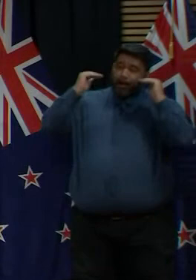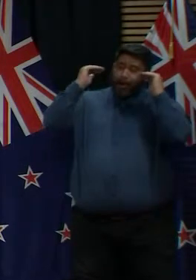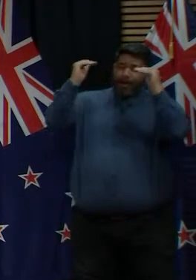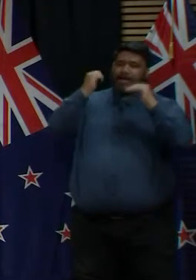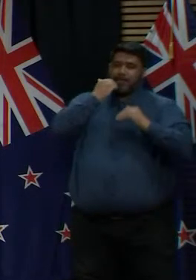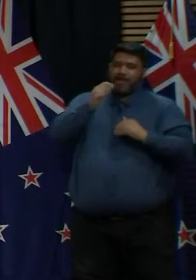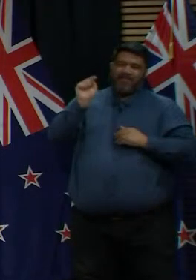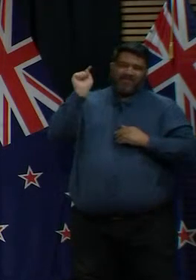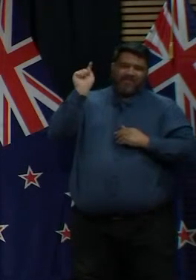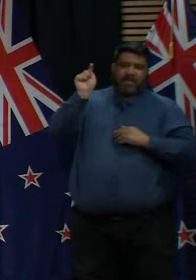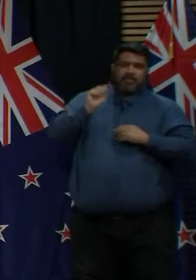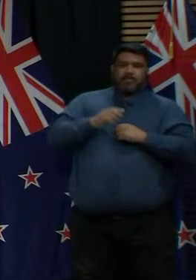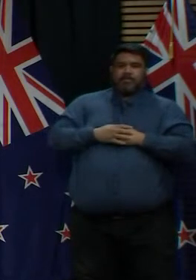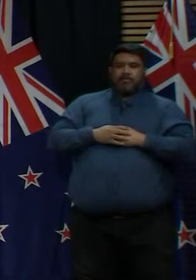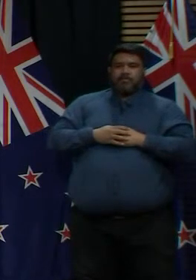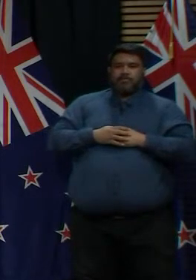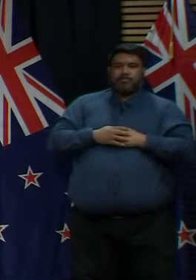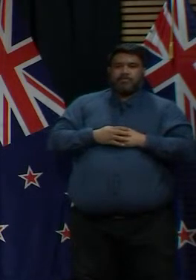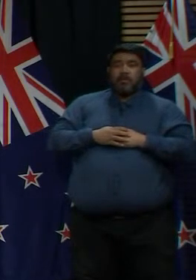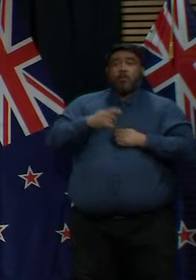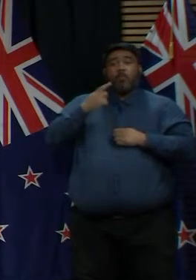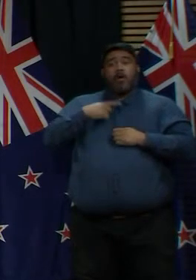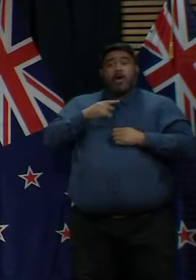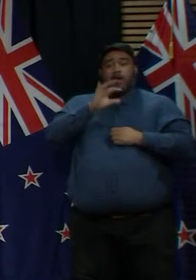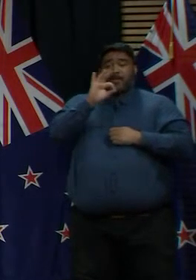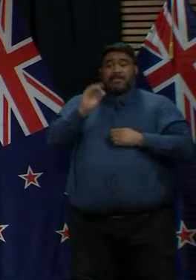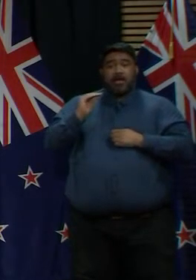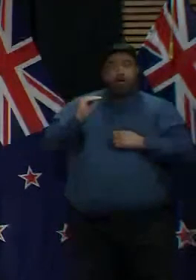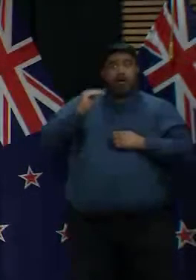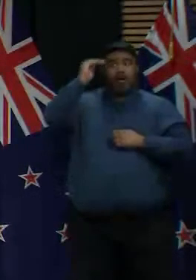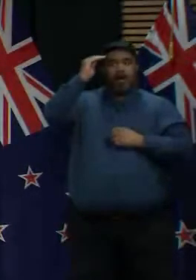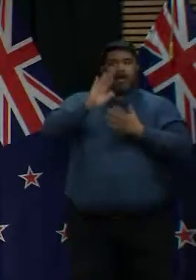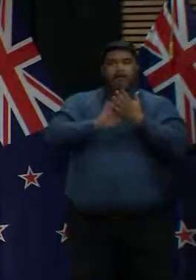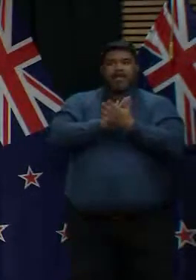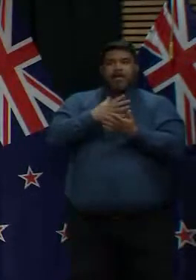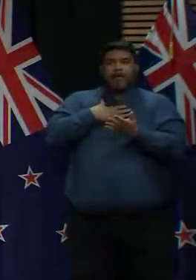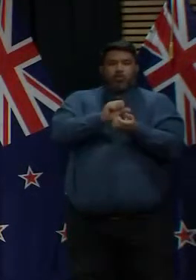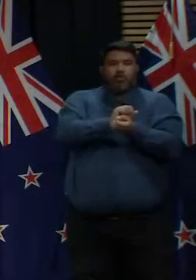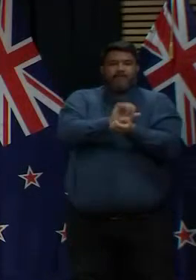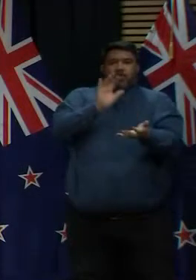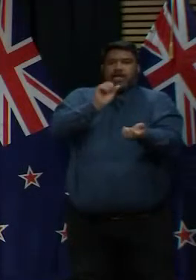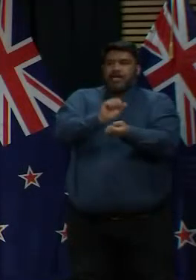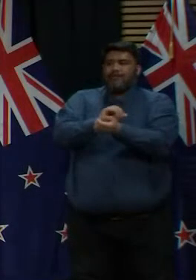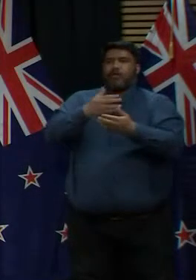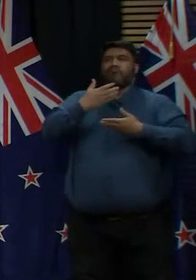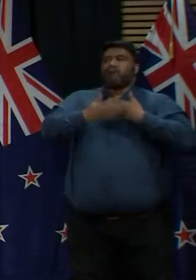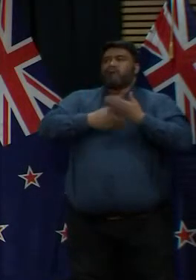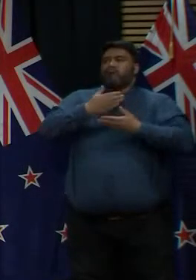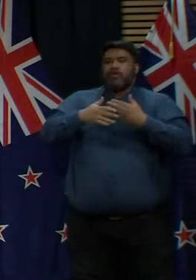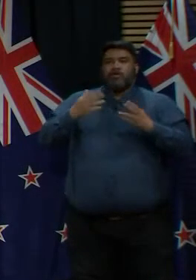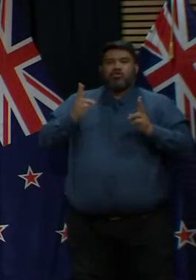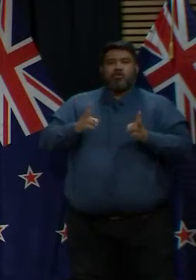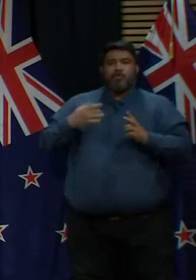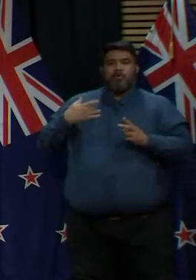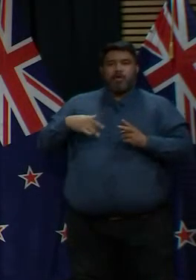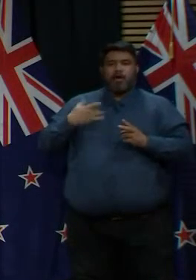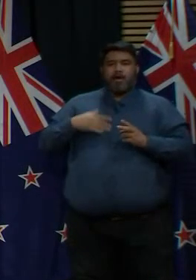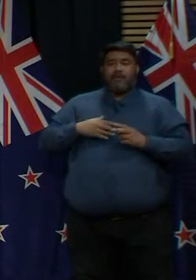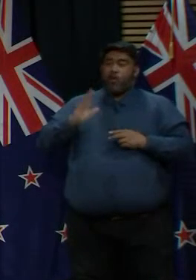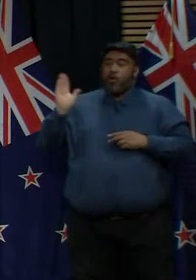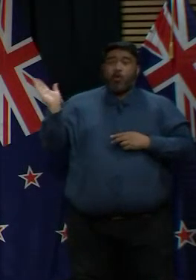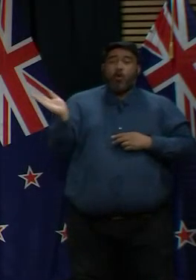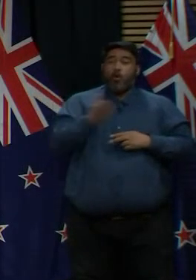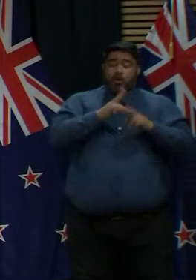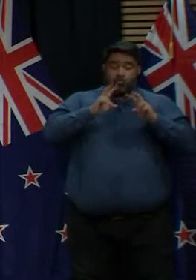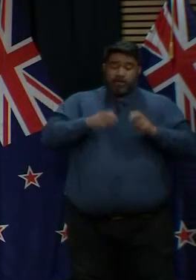possible vaccination rates give you the most freedoms. And you can see that in all of the research that is presented, including some that you've